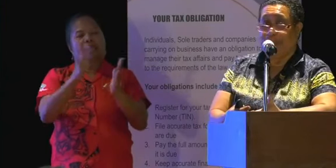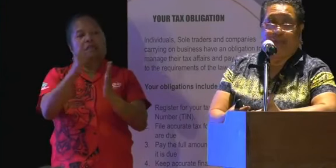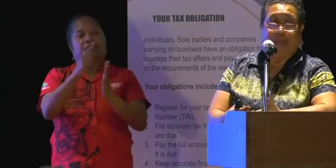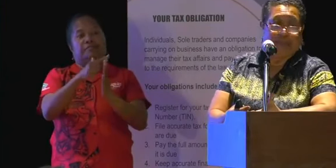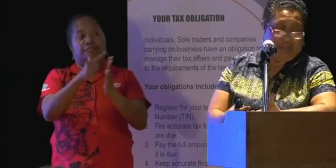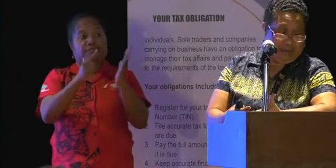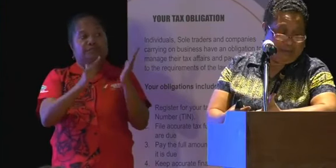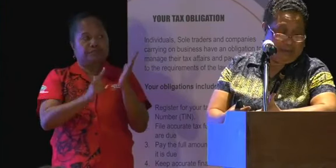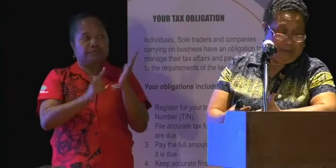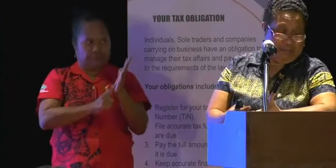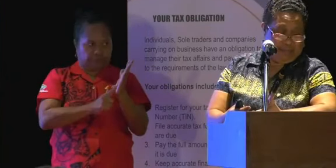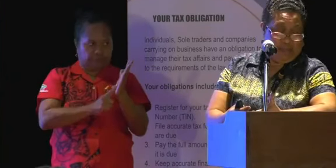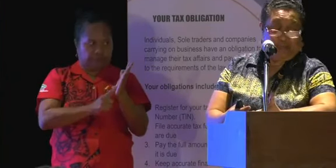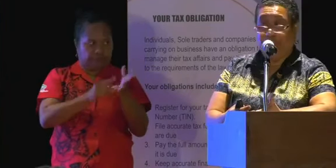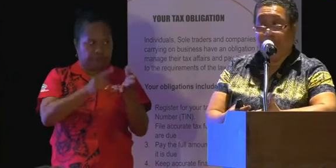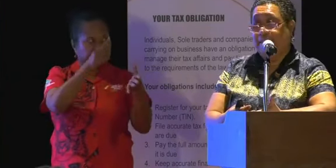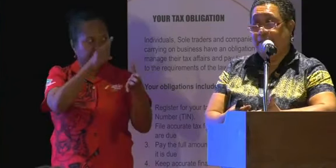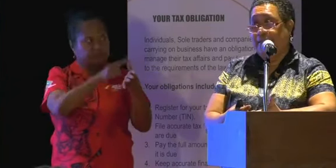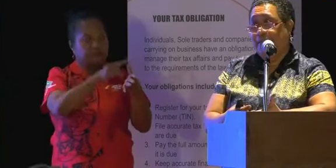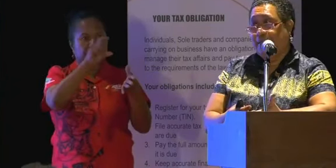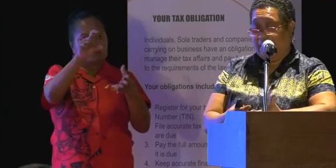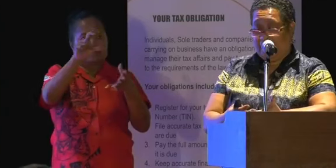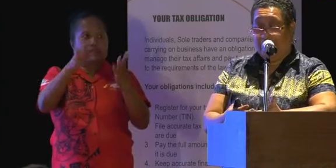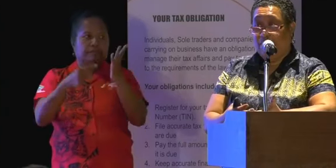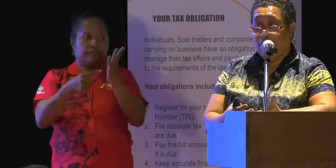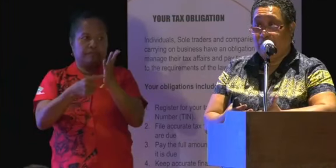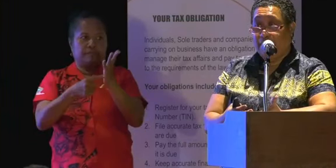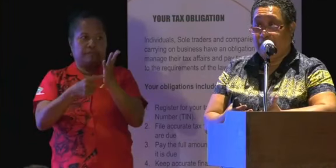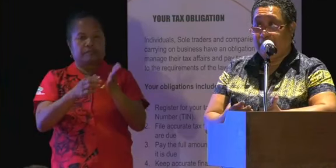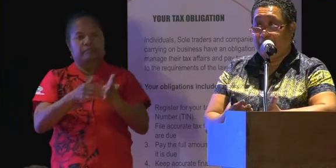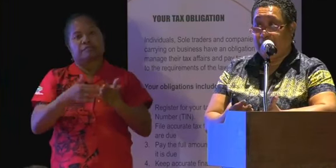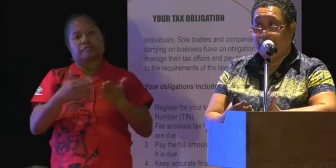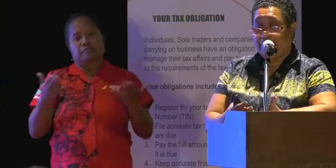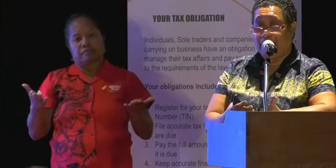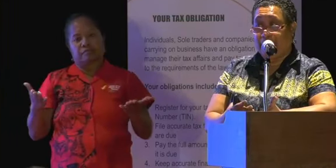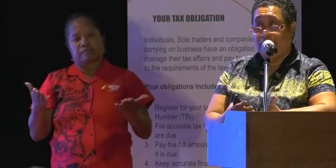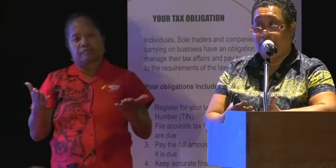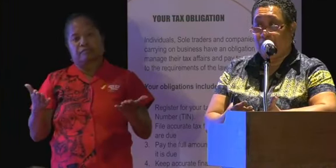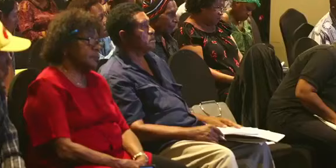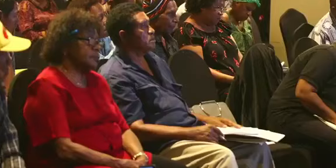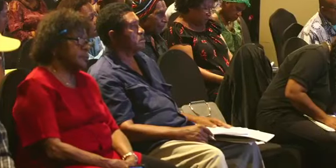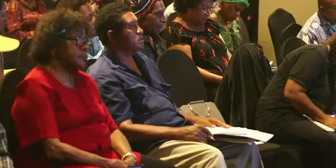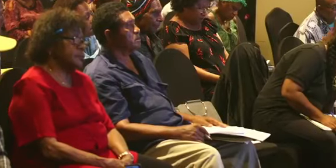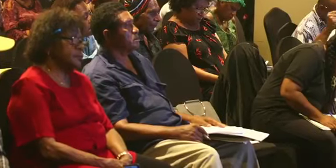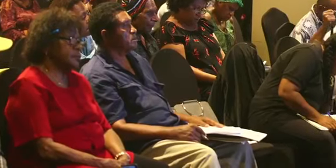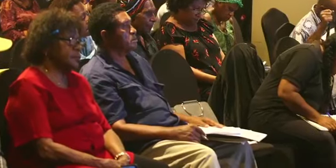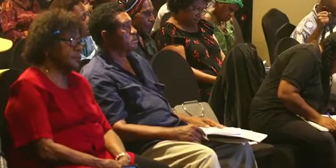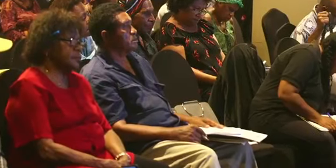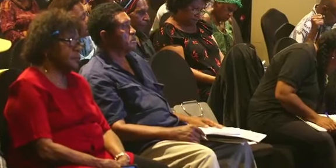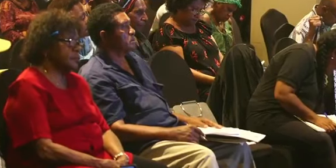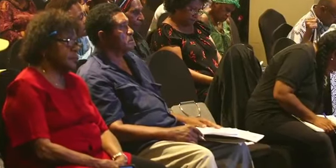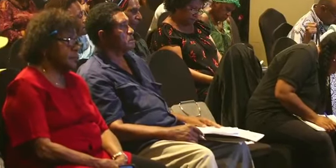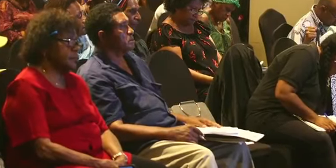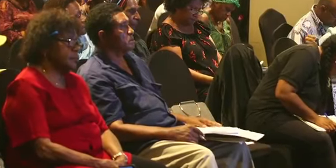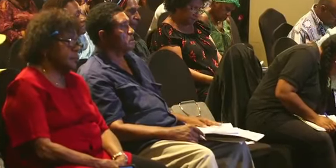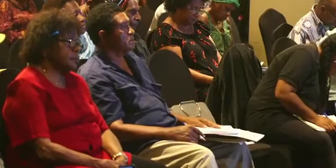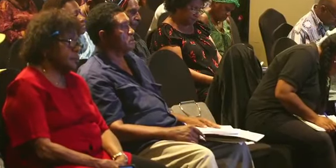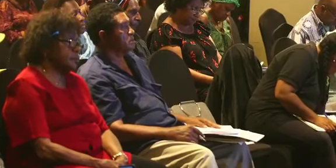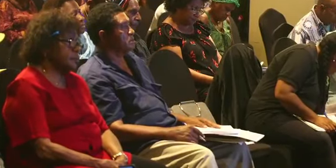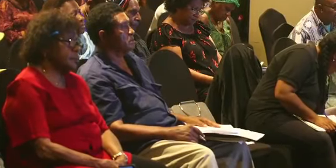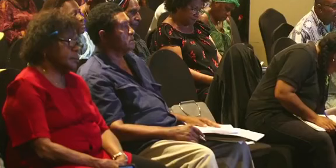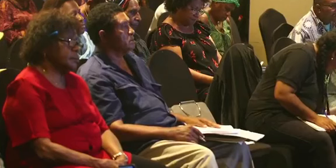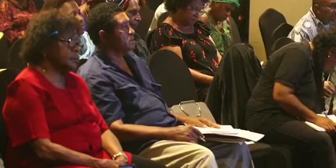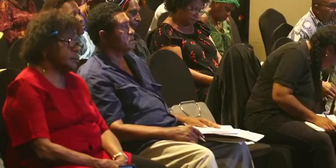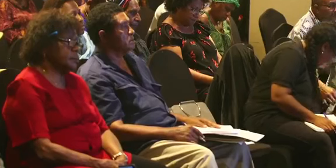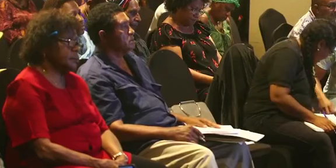developed. That will be downloaded. That can be downloaded on your smartphones, and